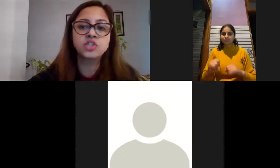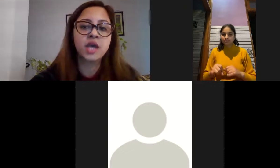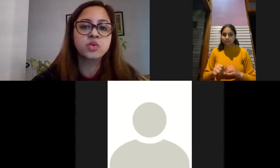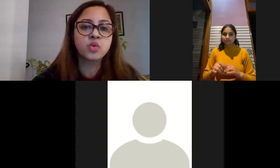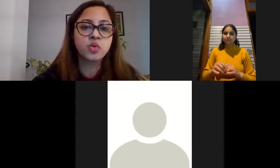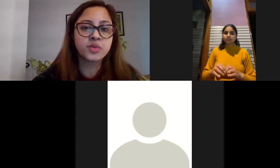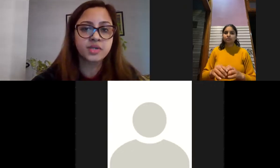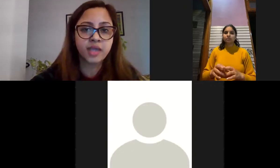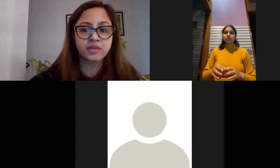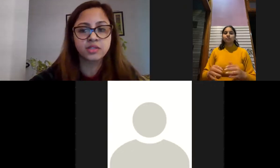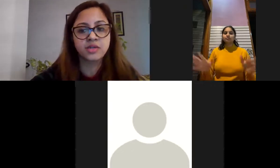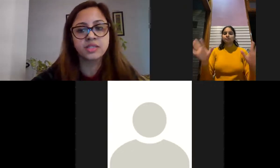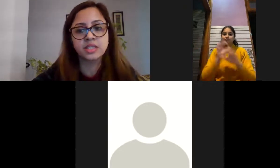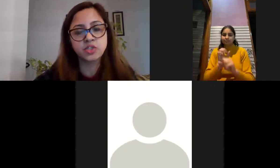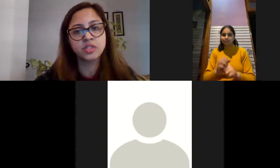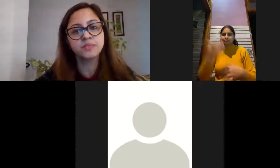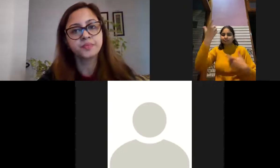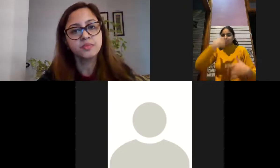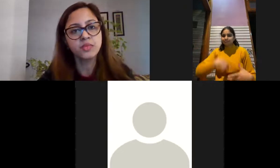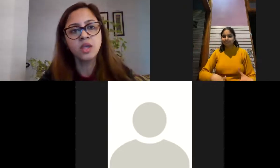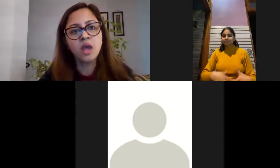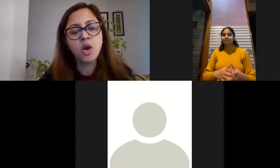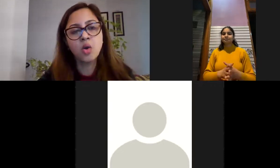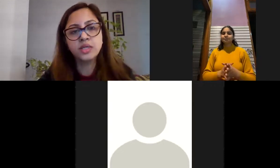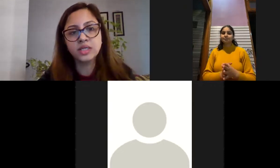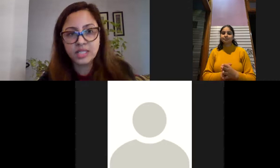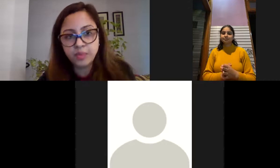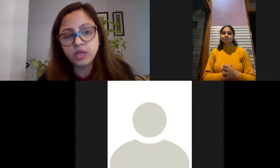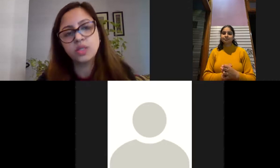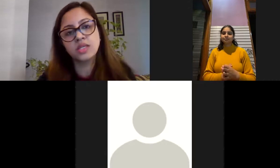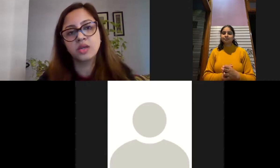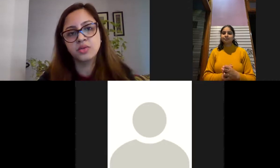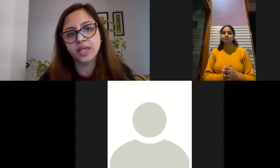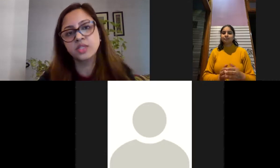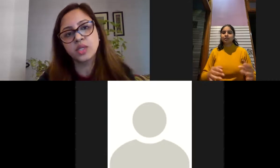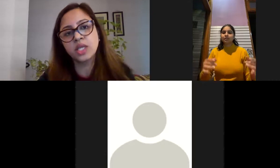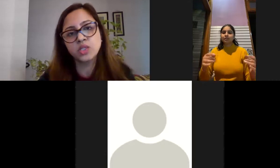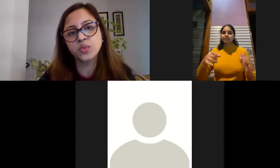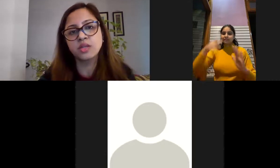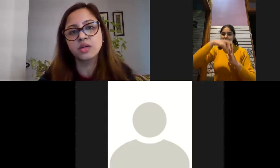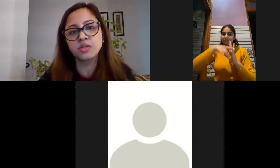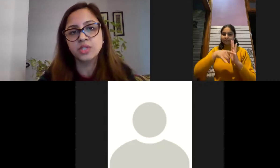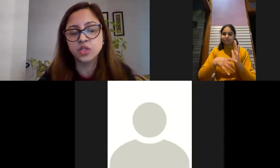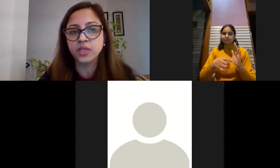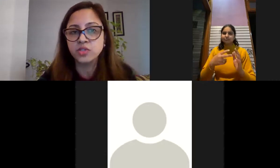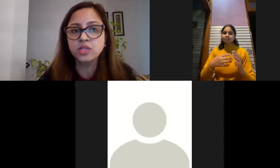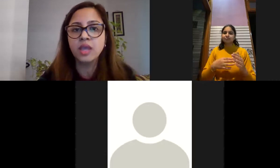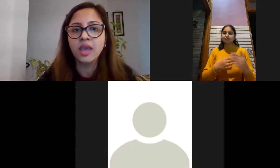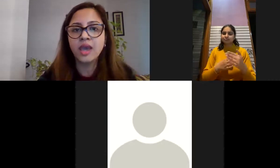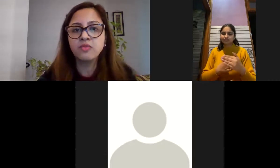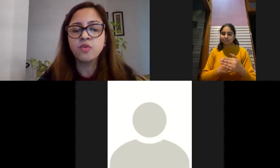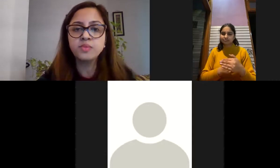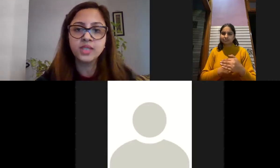Gothic shadow over her characterization. On a deeper look, it resonates with her